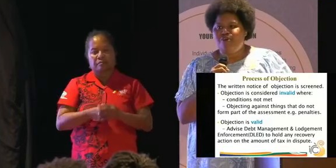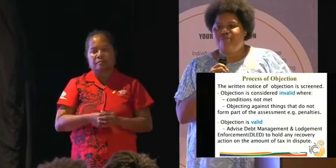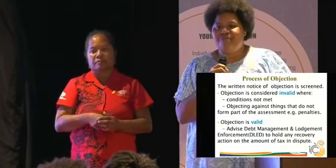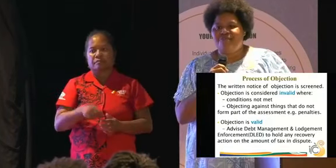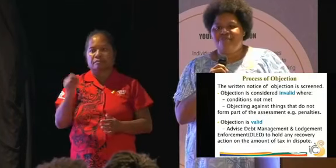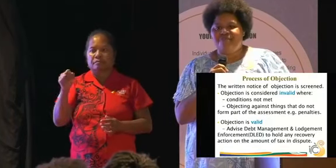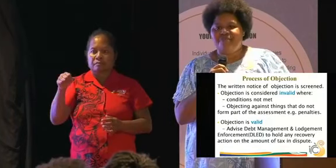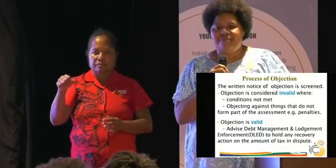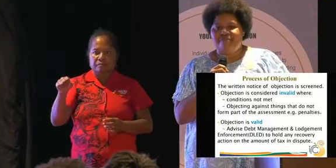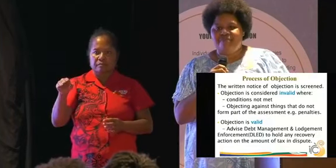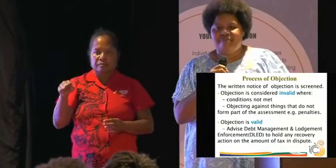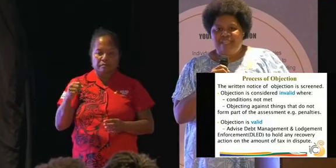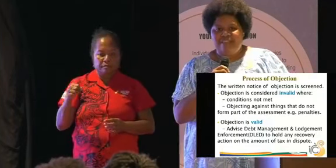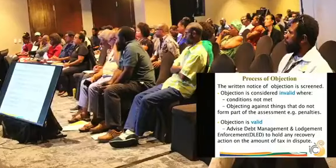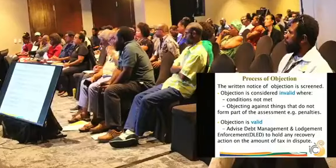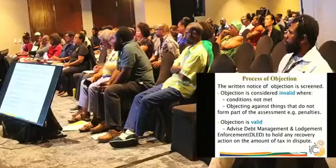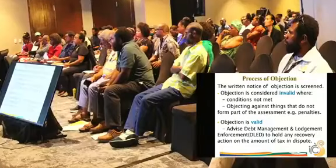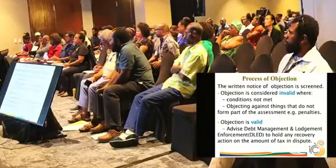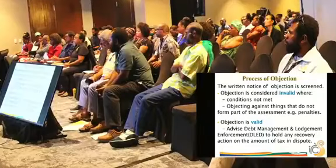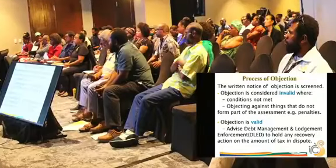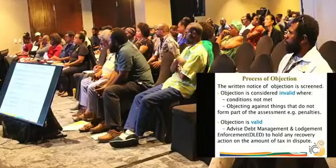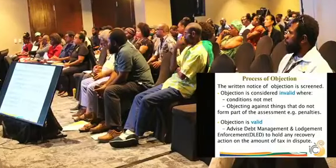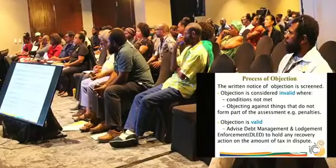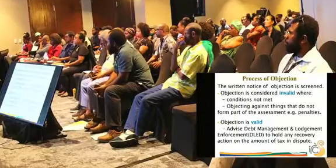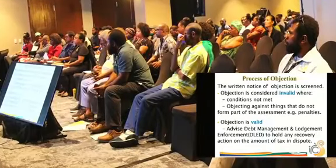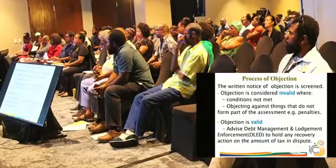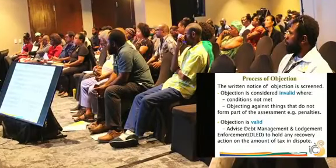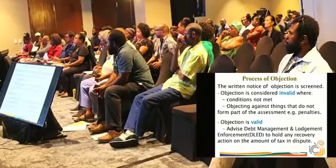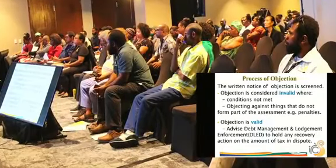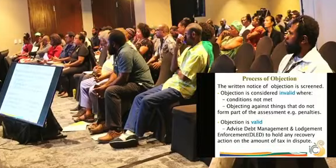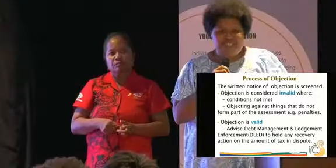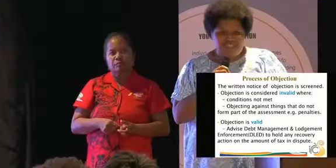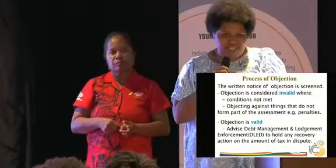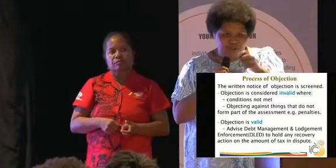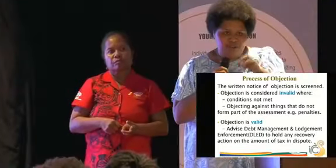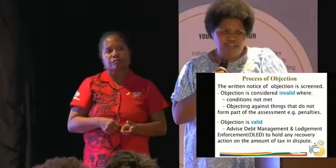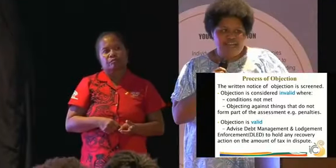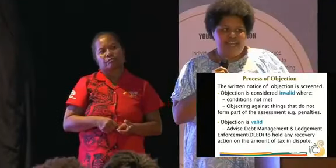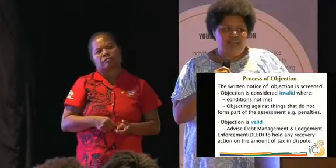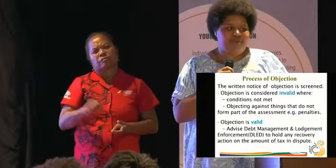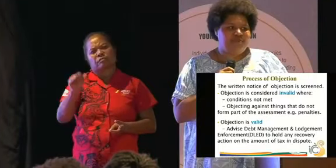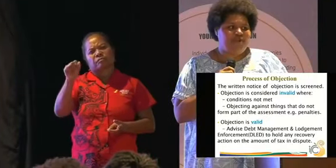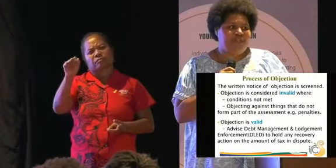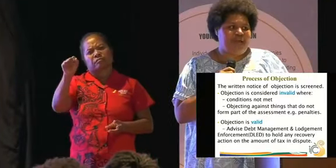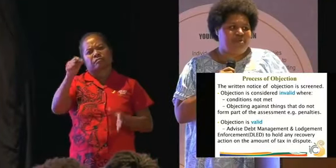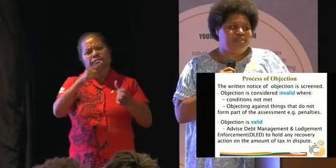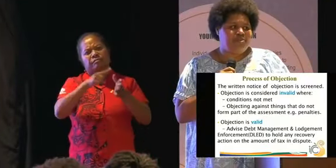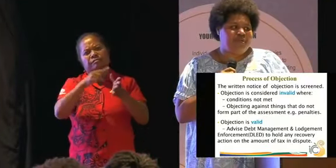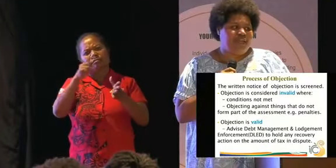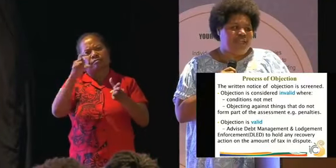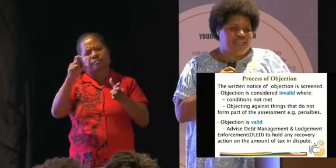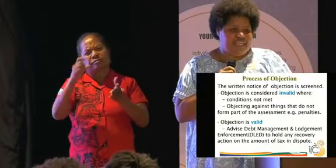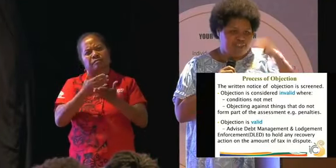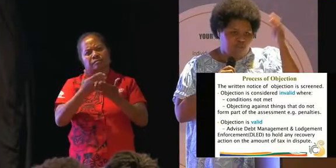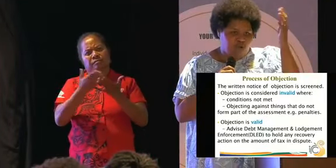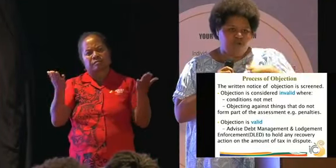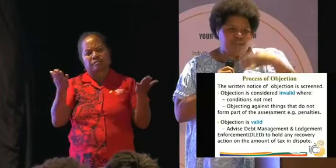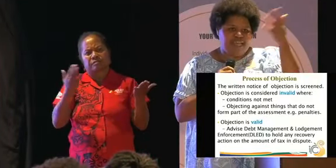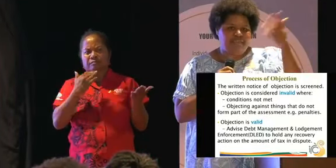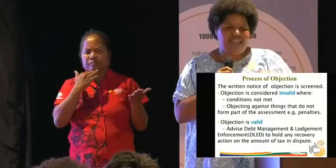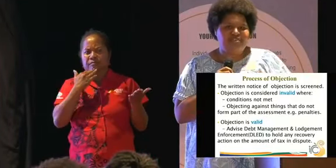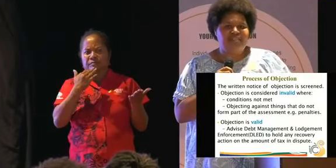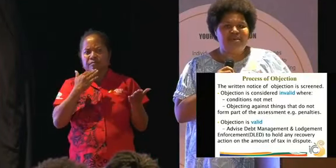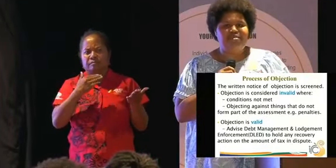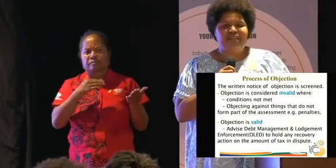Yes or no? No. Your consolidated statement of account is just your account of all the how much you, that's the